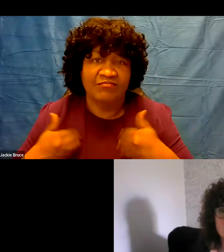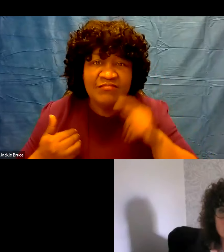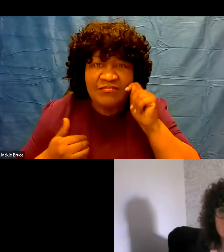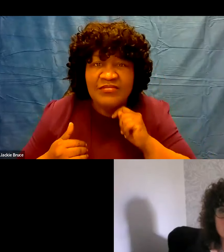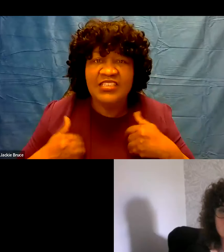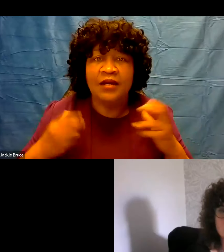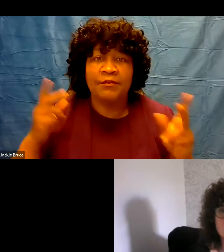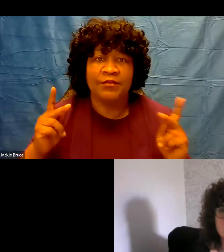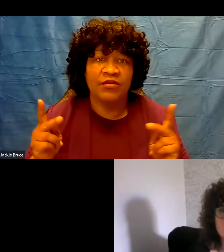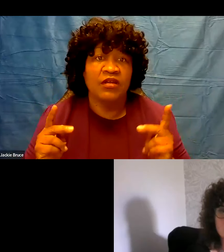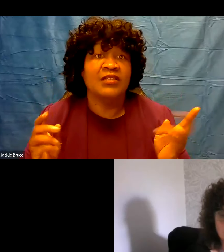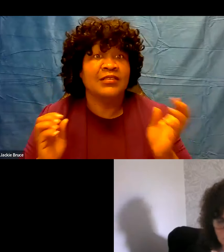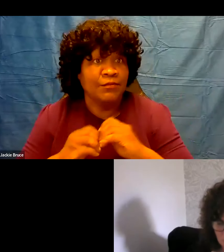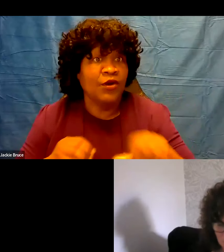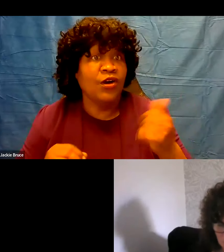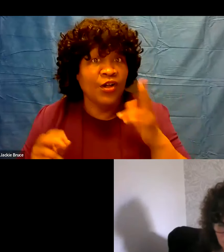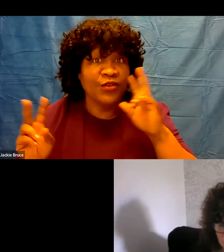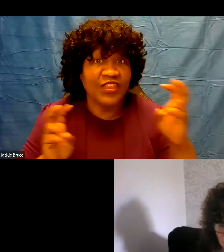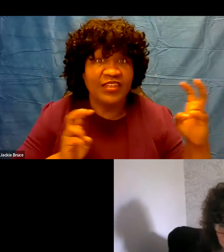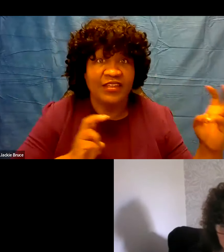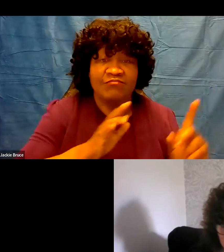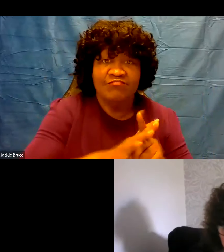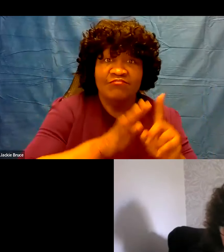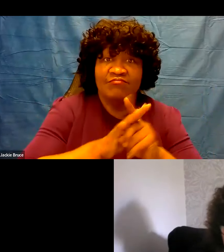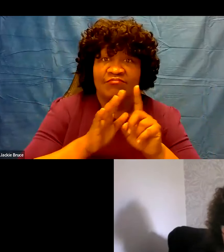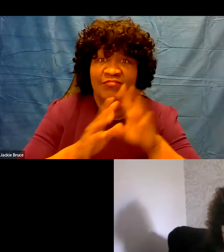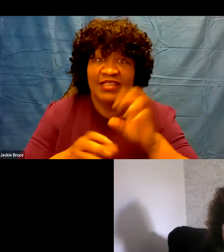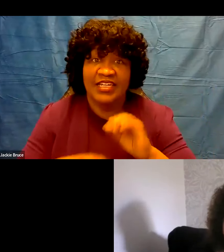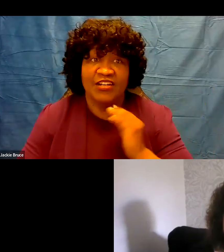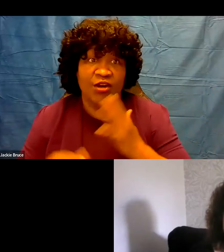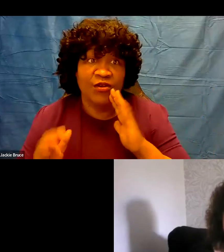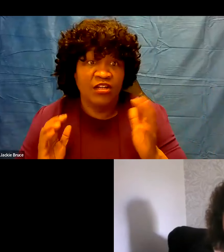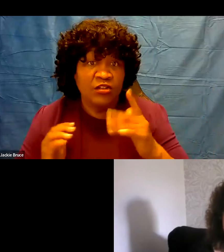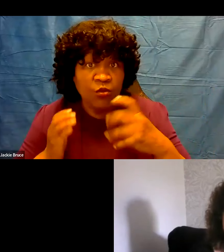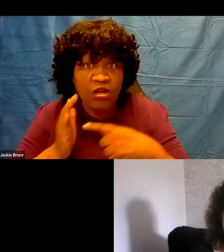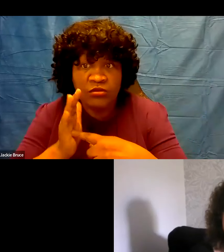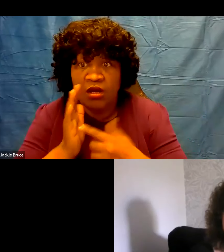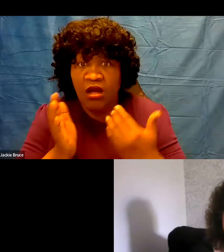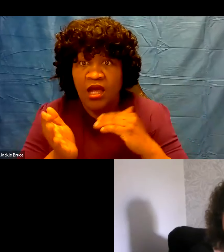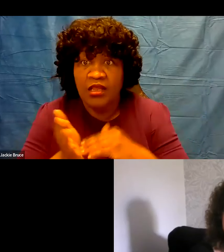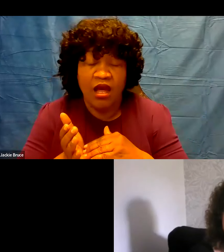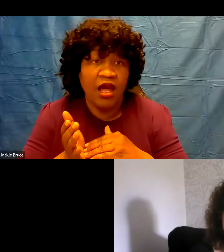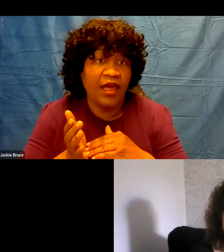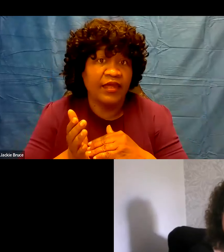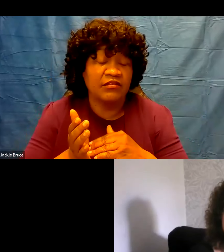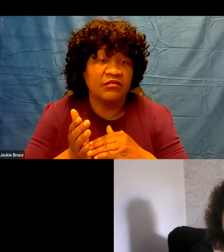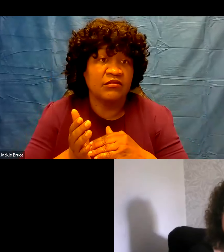some other themes that came up, I think, in this conversation. Do you want to highlight comment